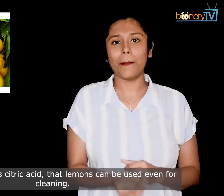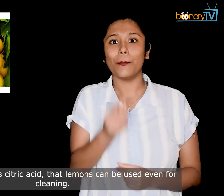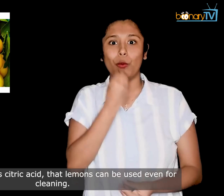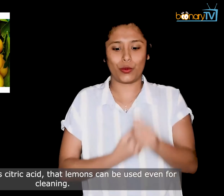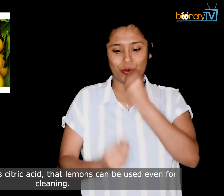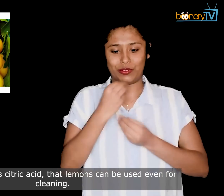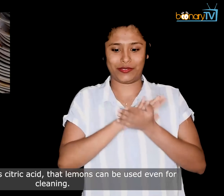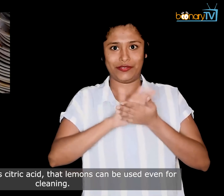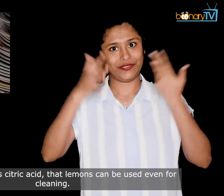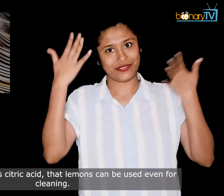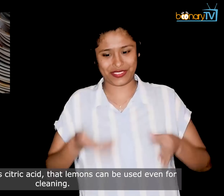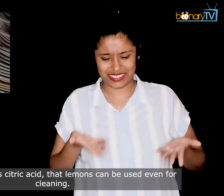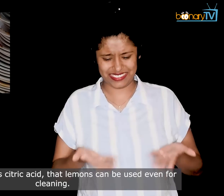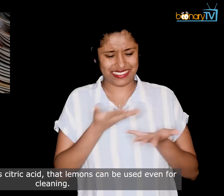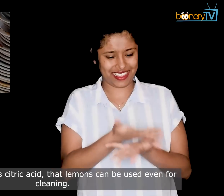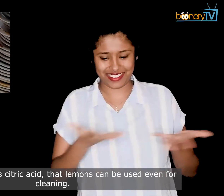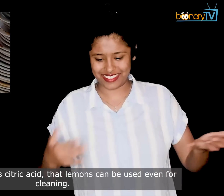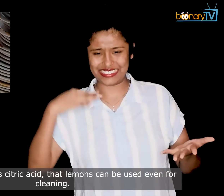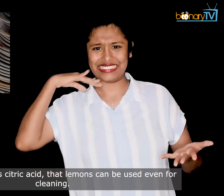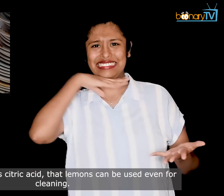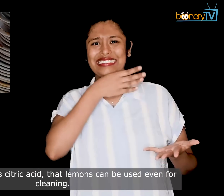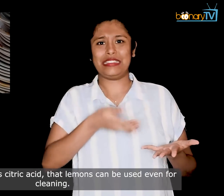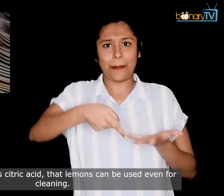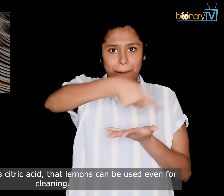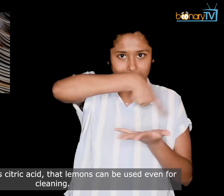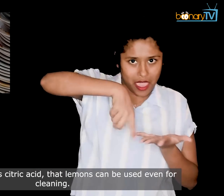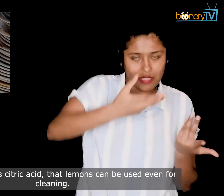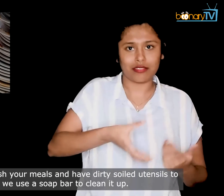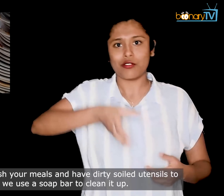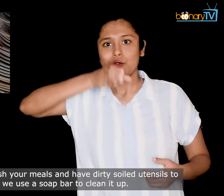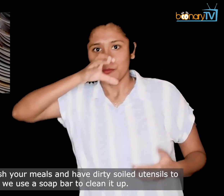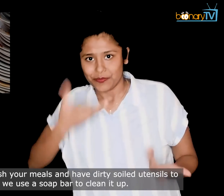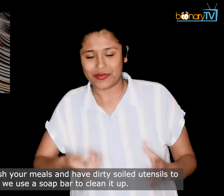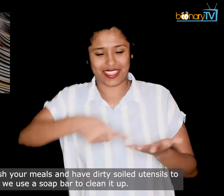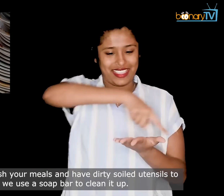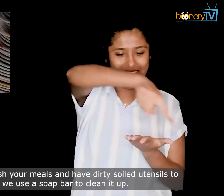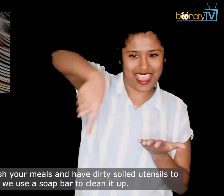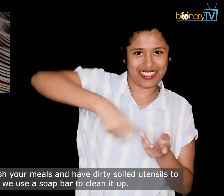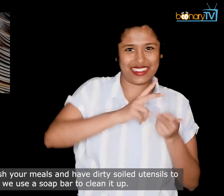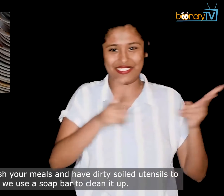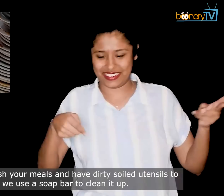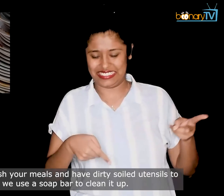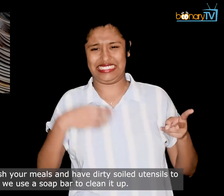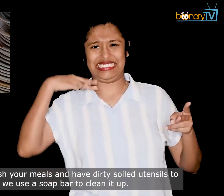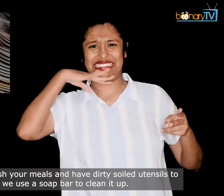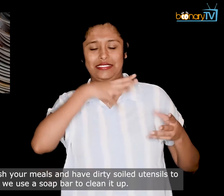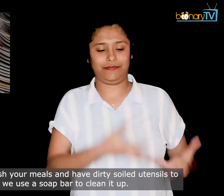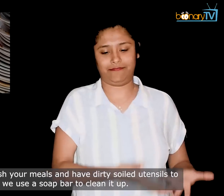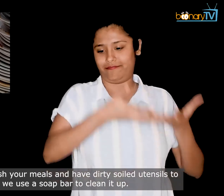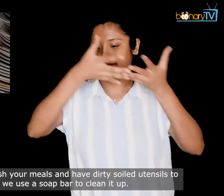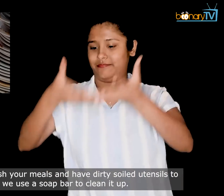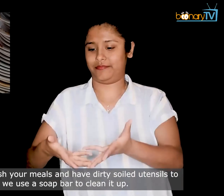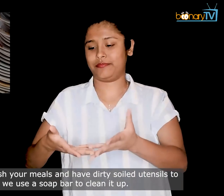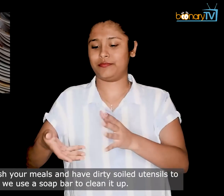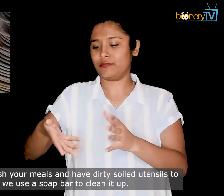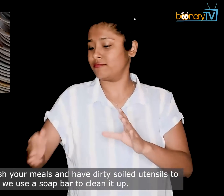acid that lemons can be used even for cleaning. Say when you finish your meals and have dirty soiled utensils to